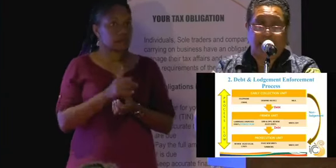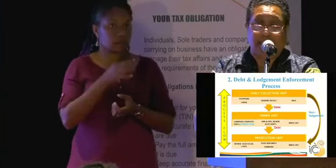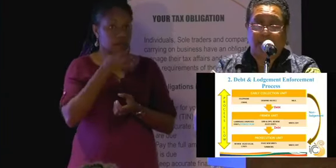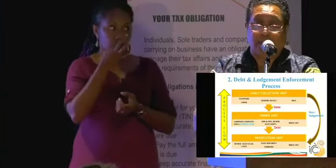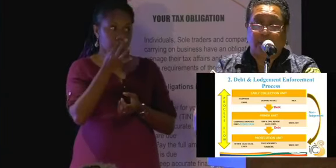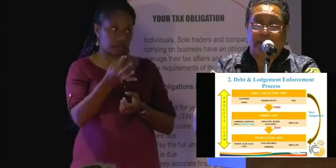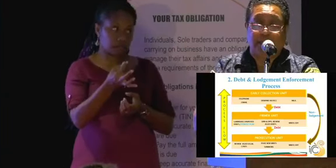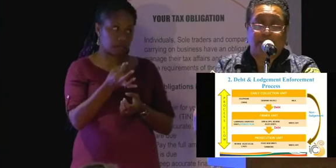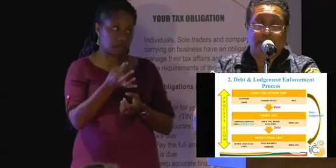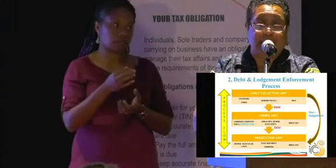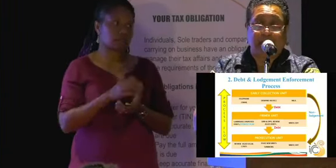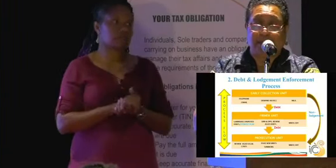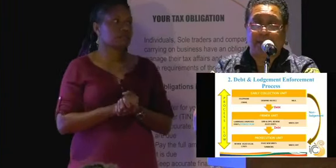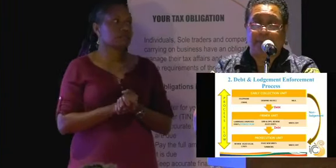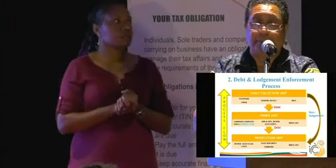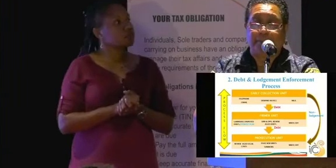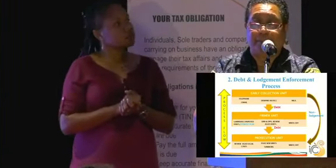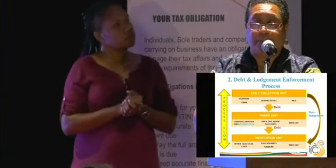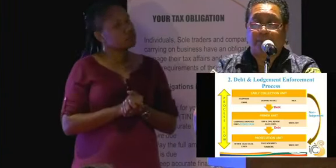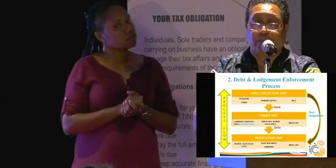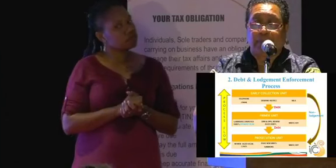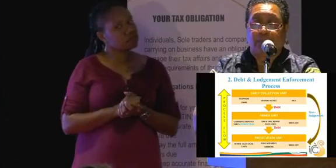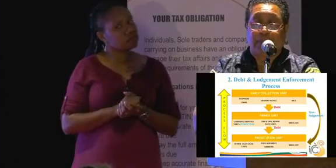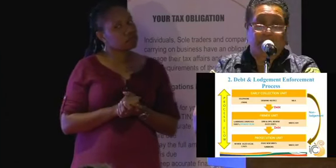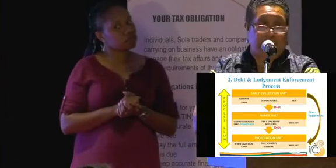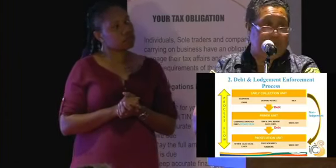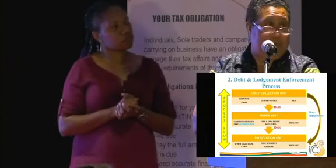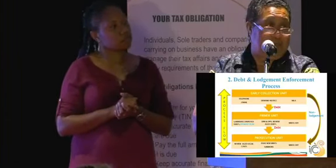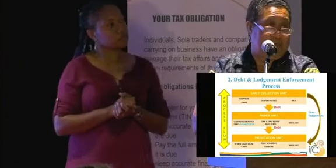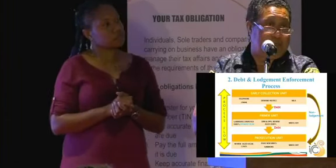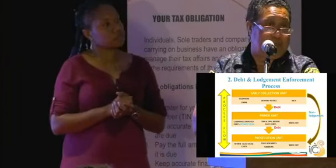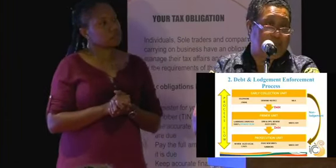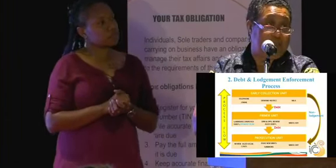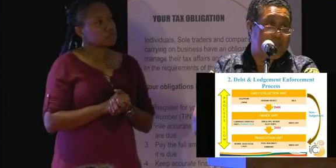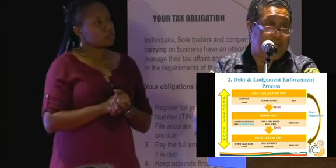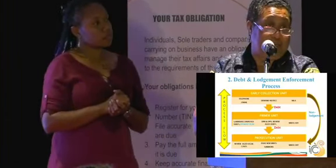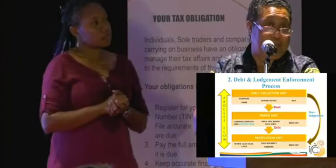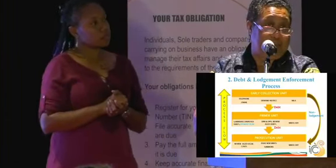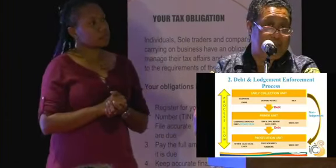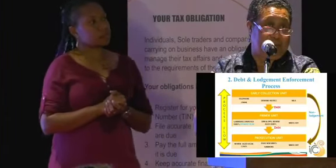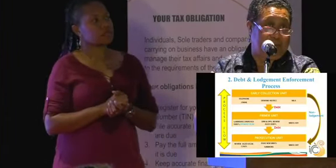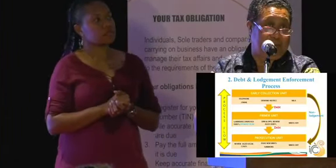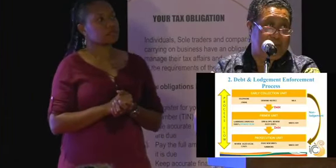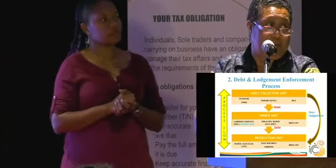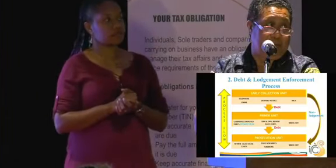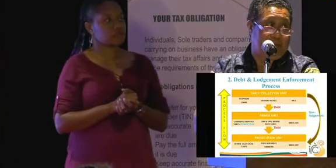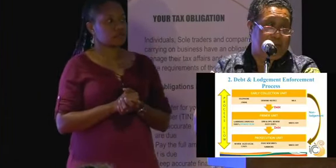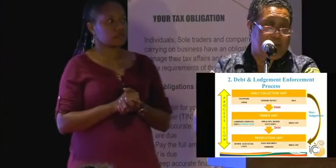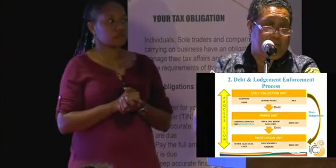process. With the demand letter, we give at least 14 days